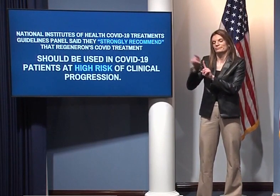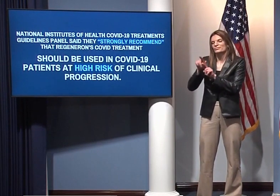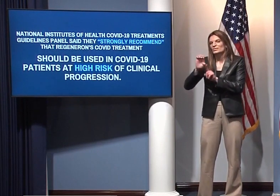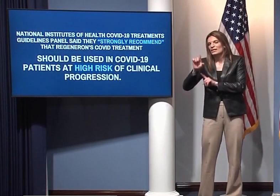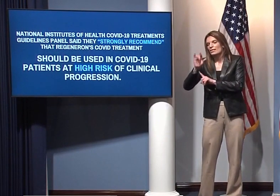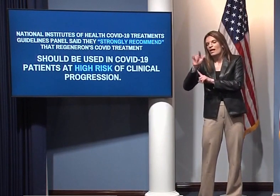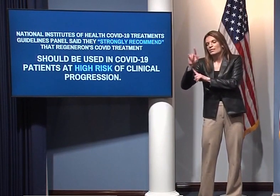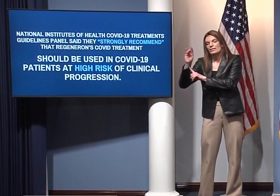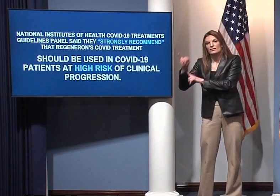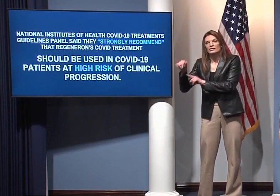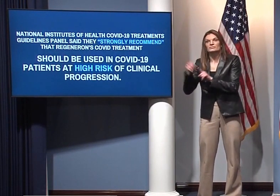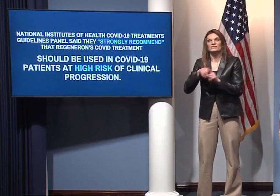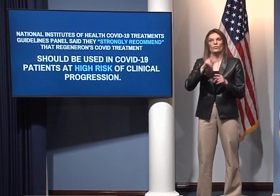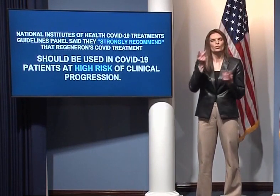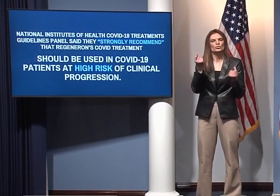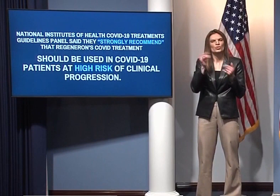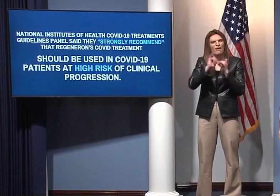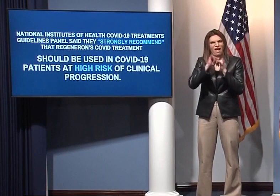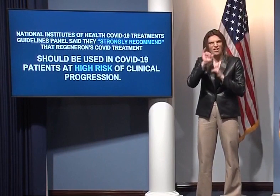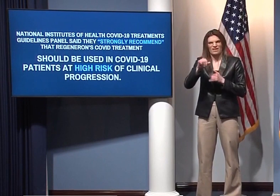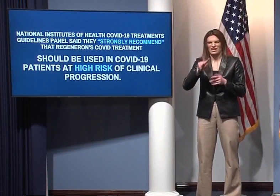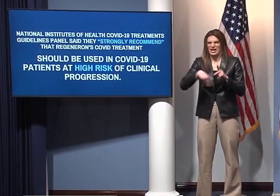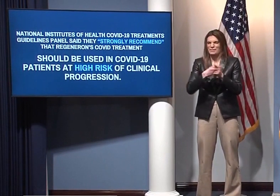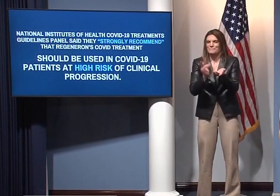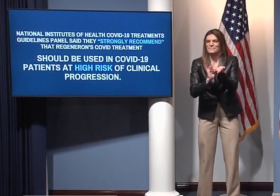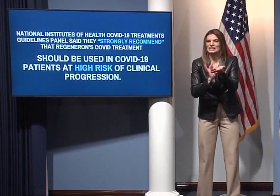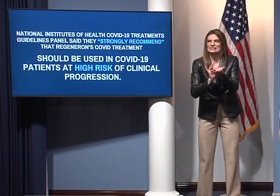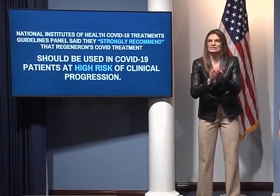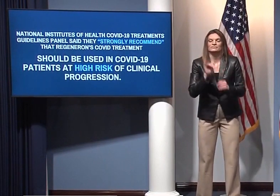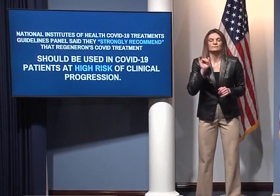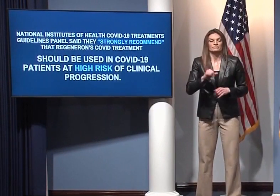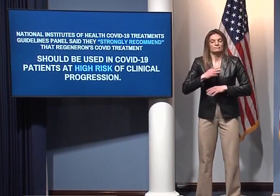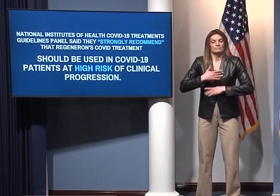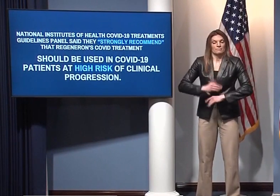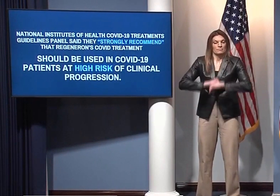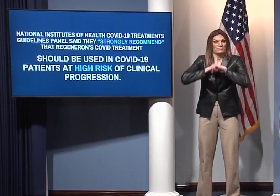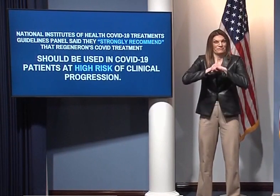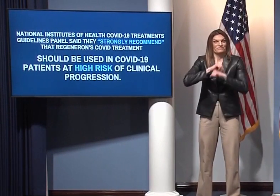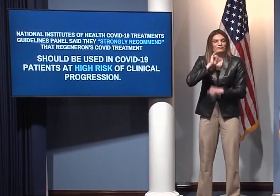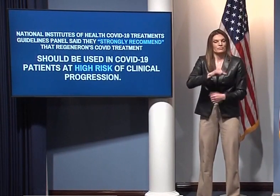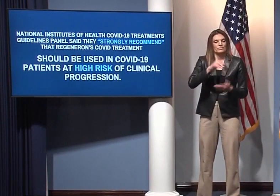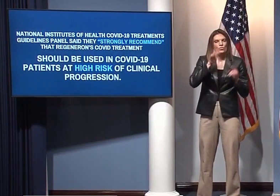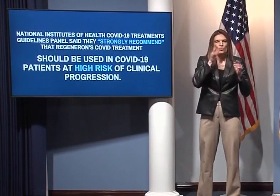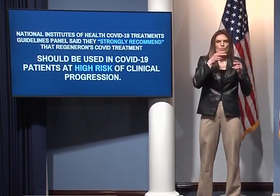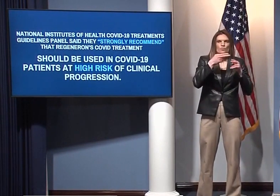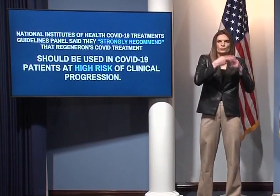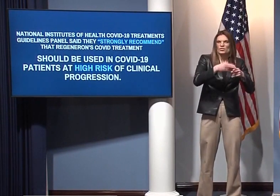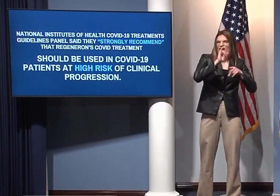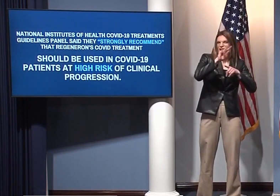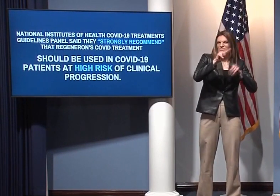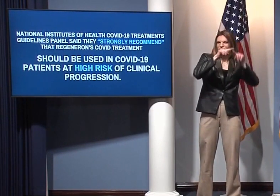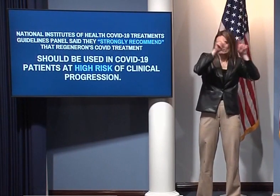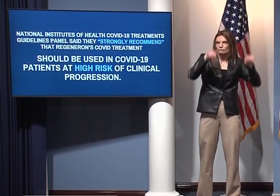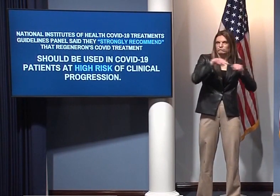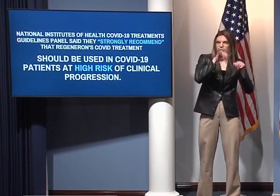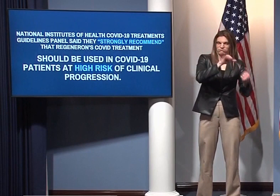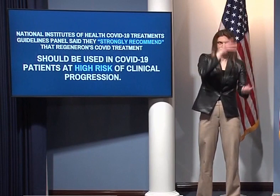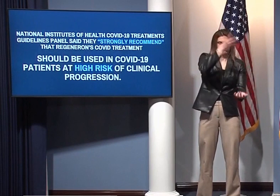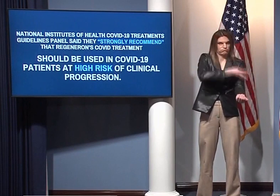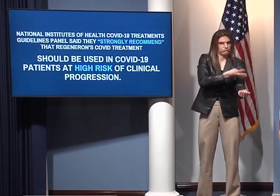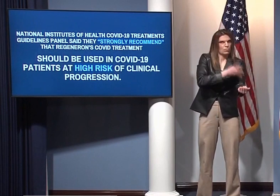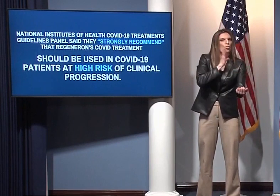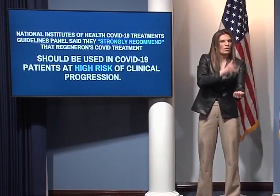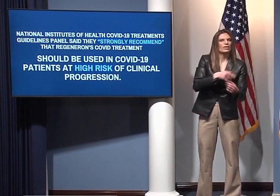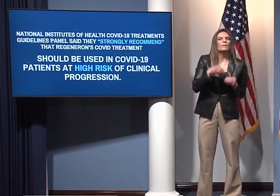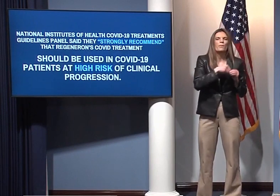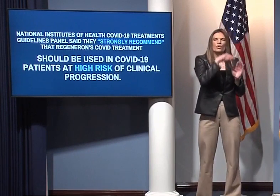are administered via infusion through an IV. In just a few moments, we will have Dr. Khaldun talk more about the science behind these